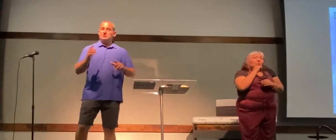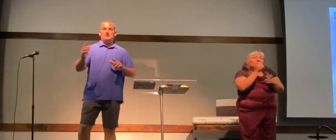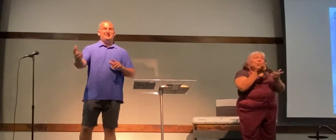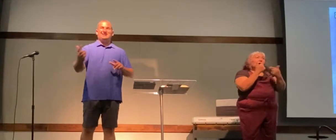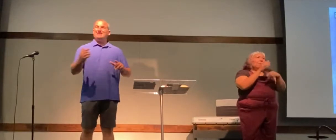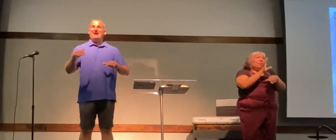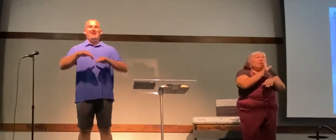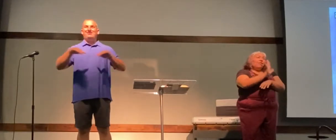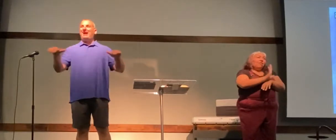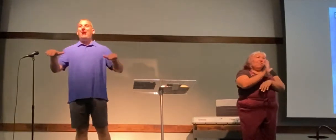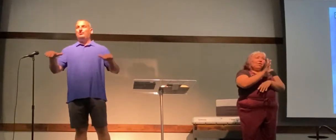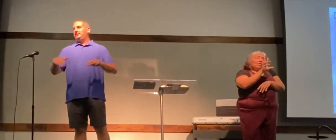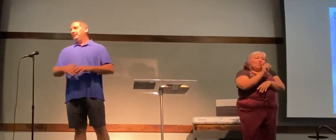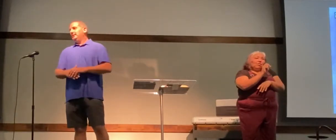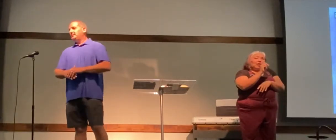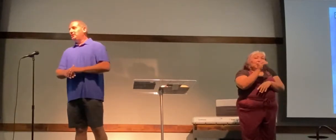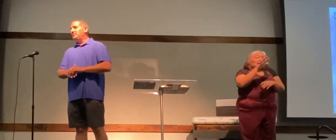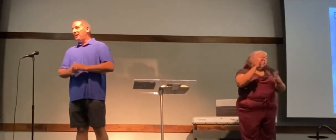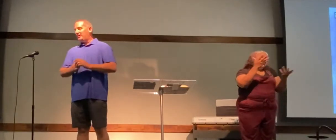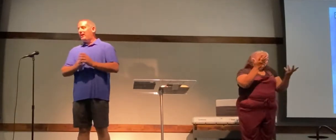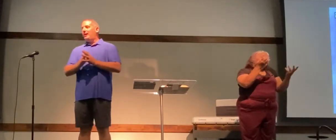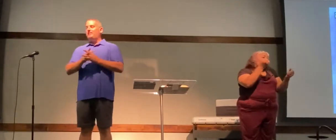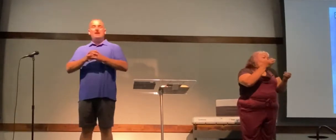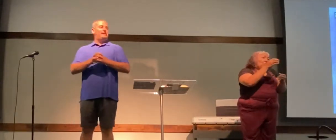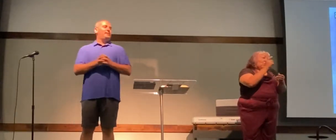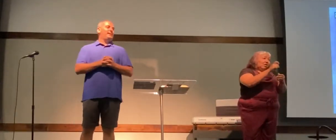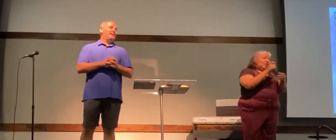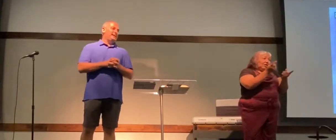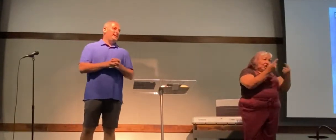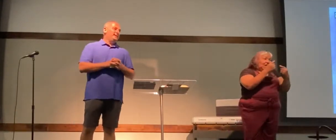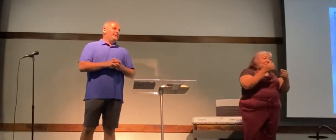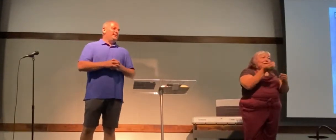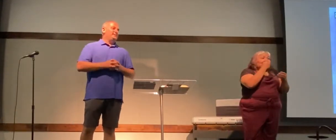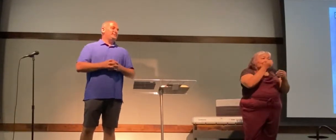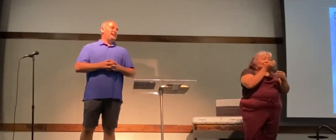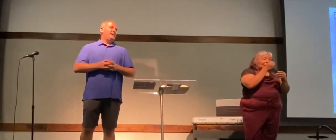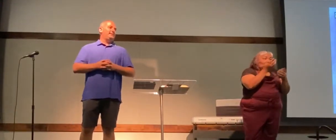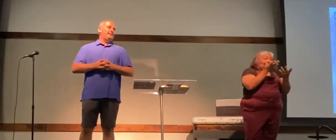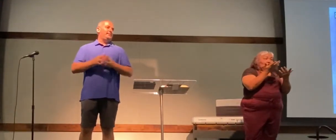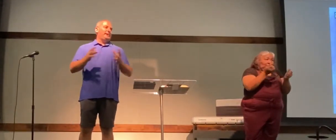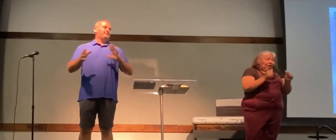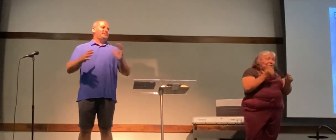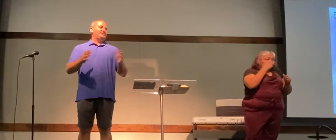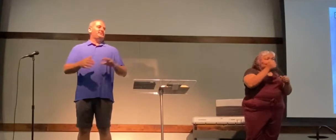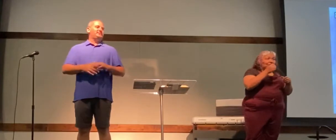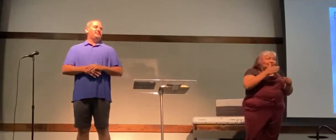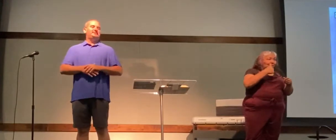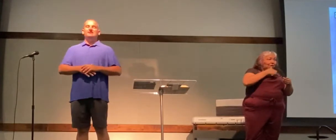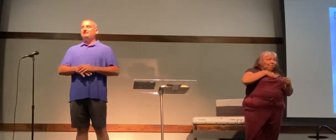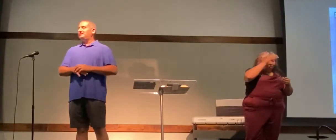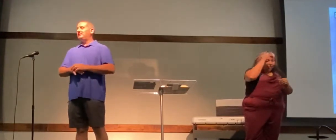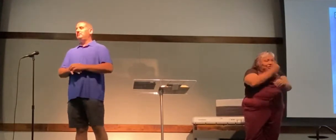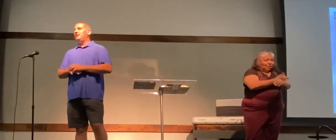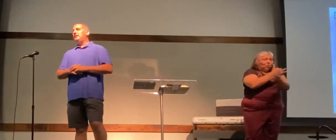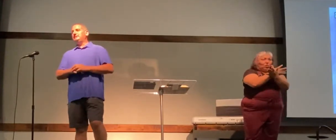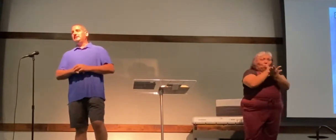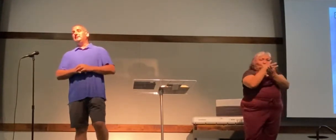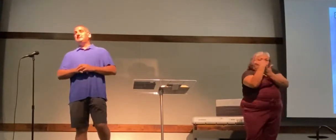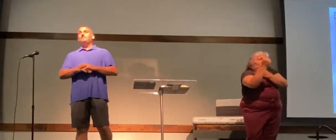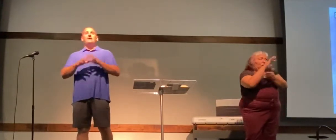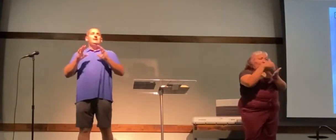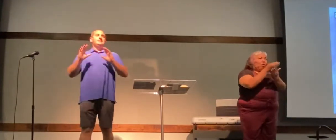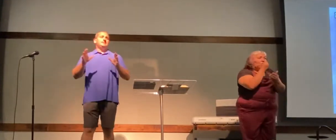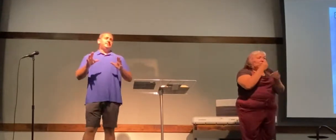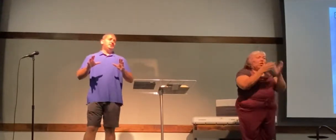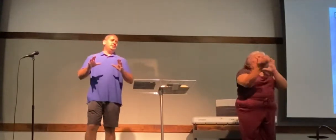refreshments between my son and I, they're out. So you better come and you better get it. And then Bible study starts at 6. It's going to be amazing.